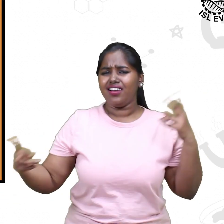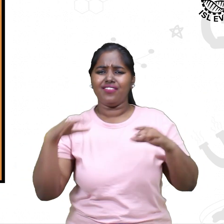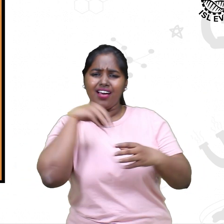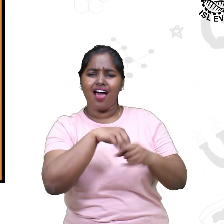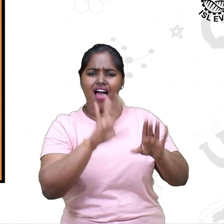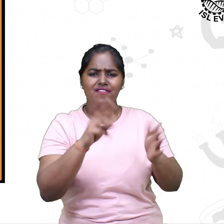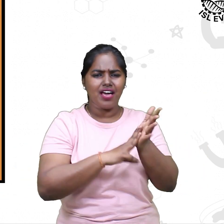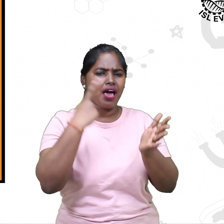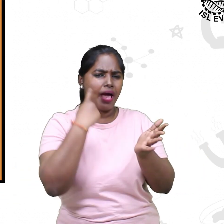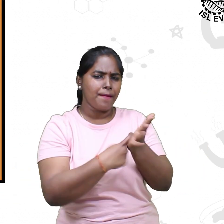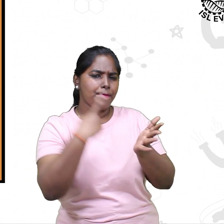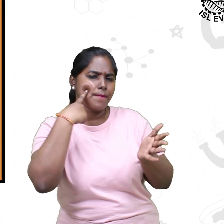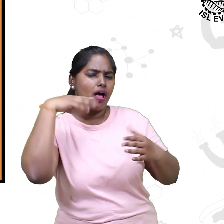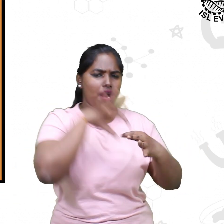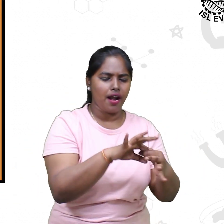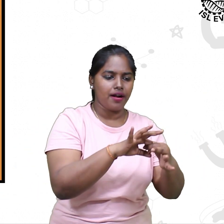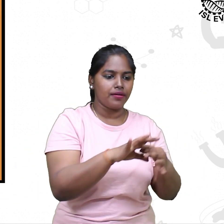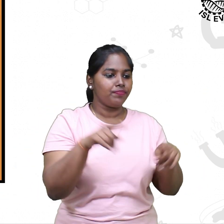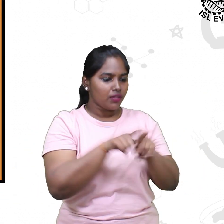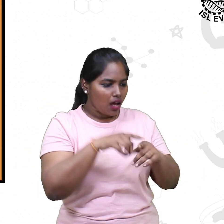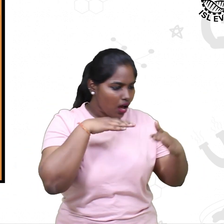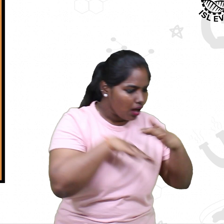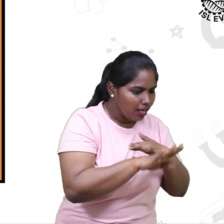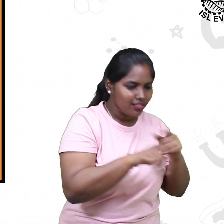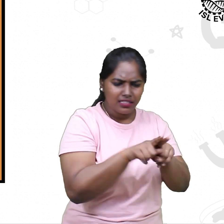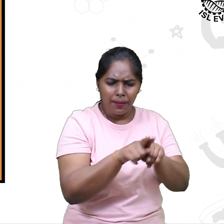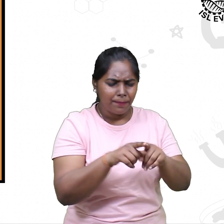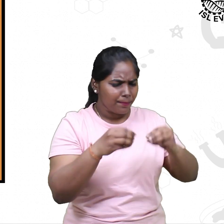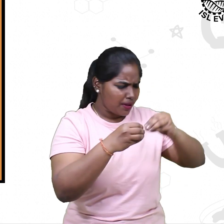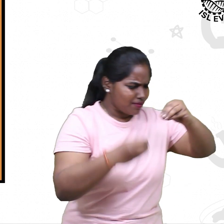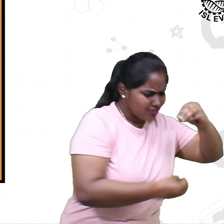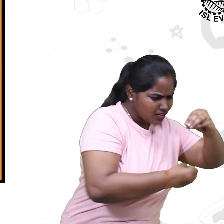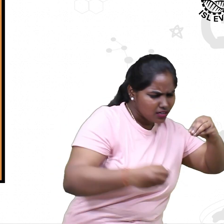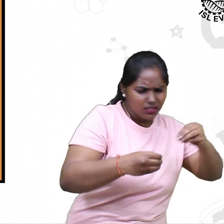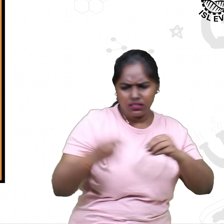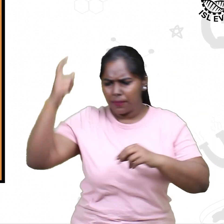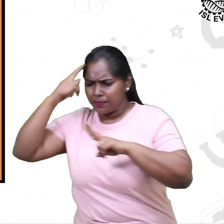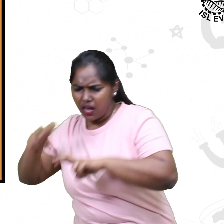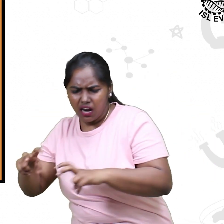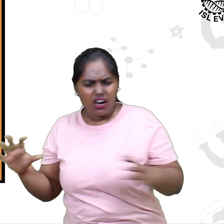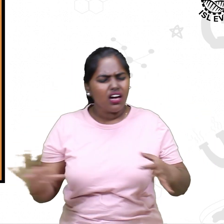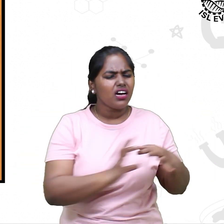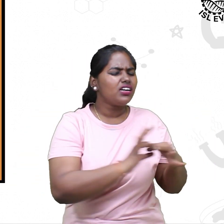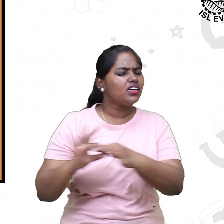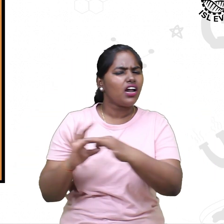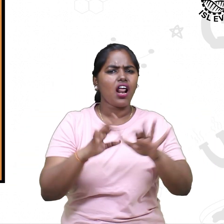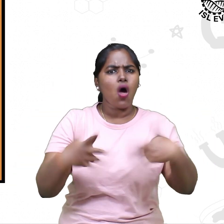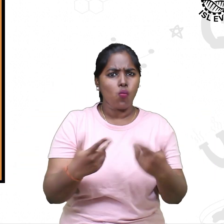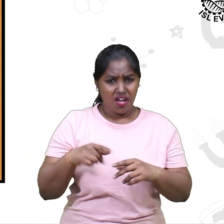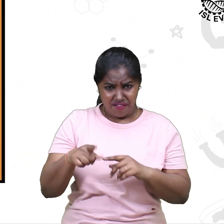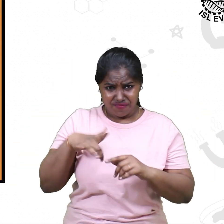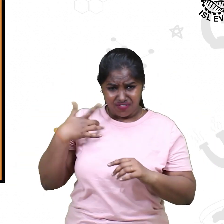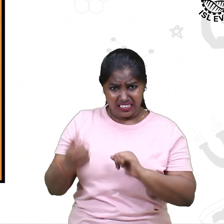behind MRI machines. Why does the intersection between physics and brain science interest you? How did you get into this? I